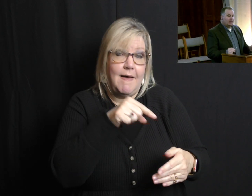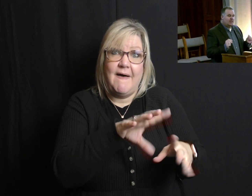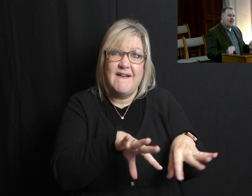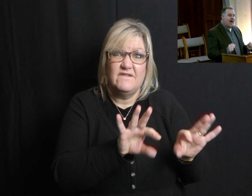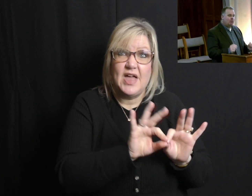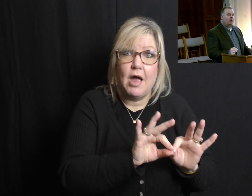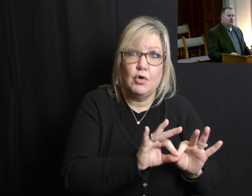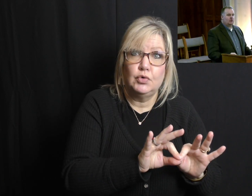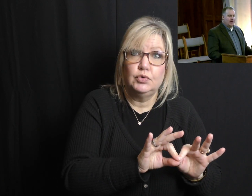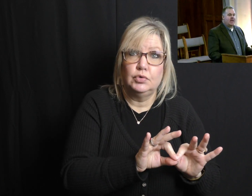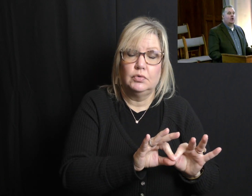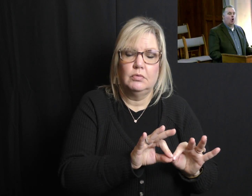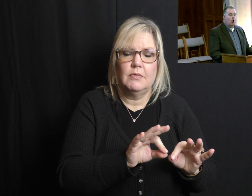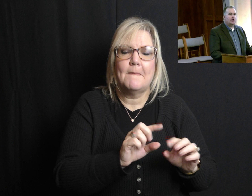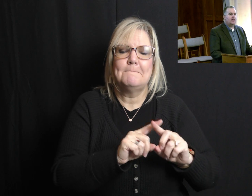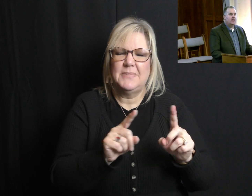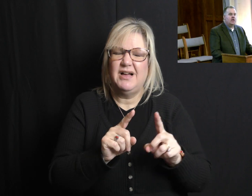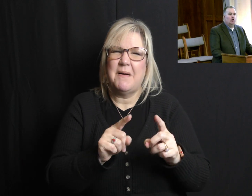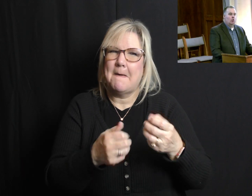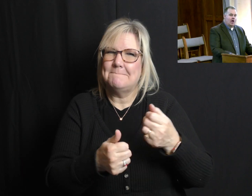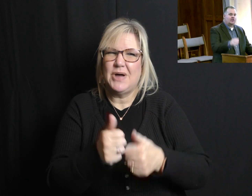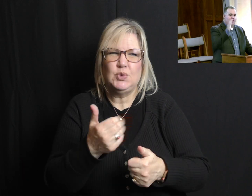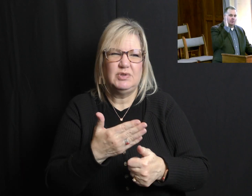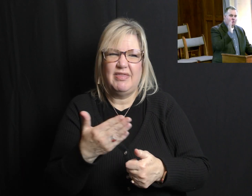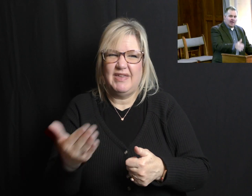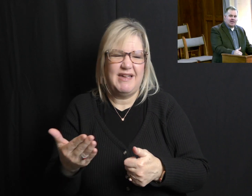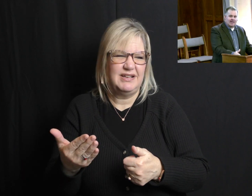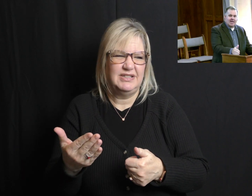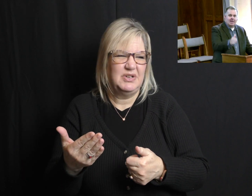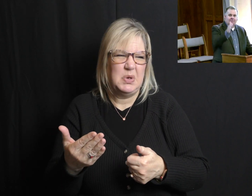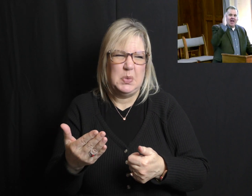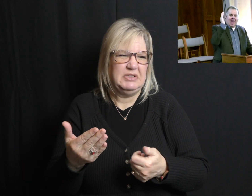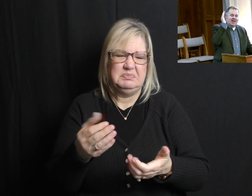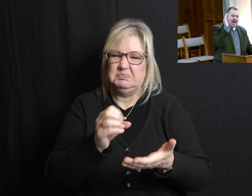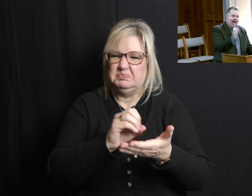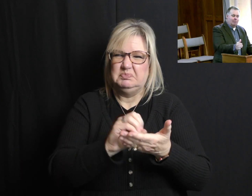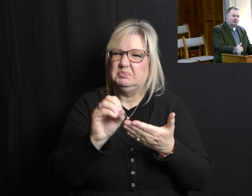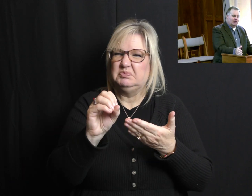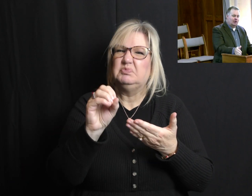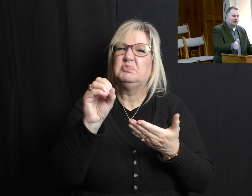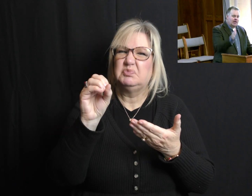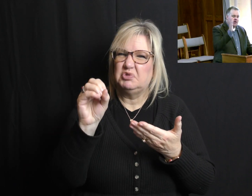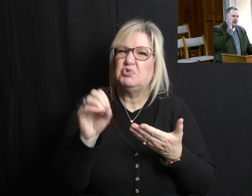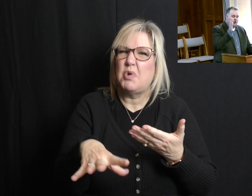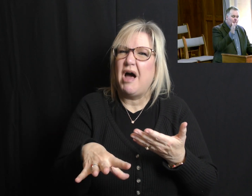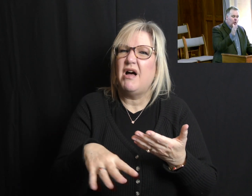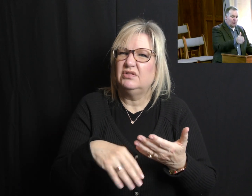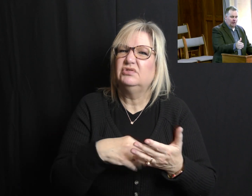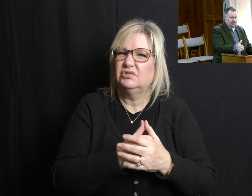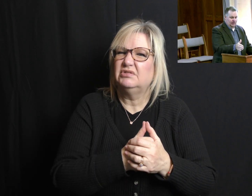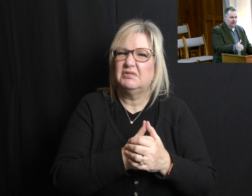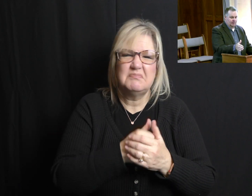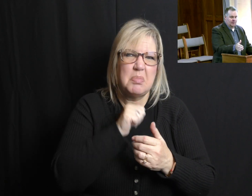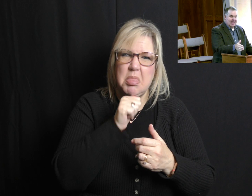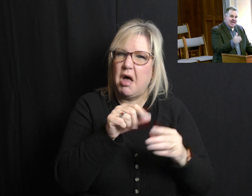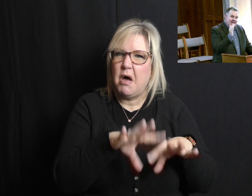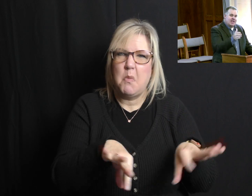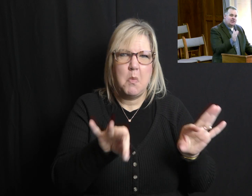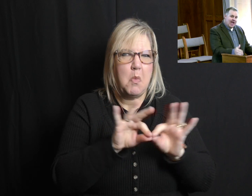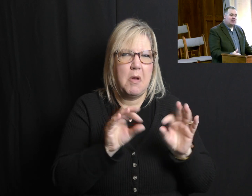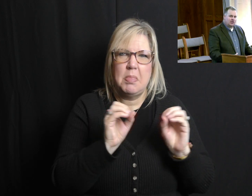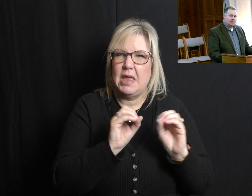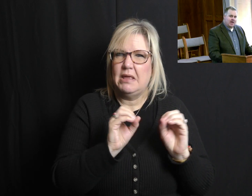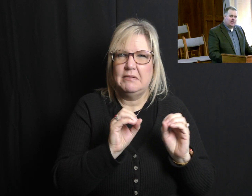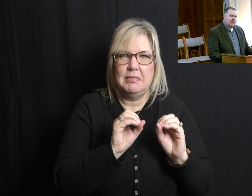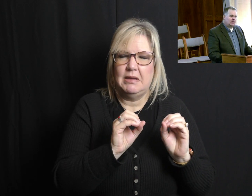cases, that which was being hoarded was completely and absolutely worthless. It